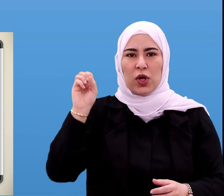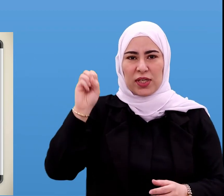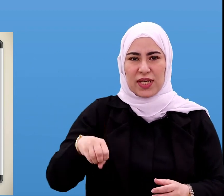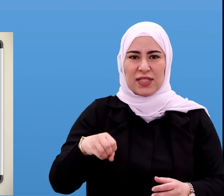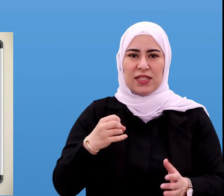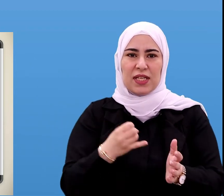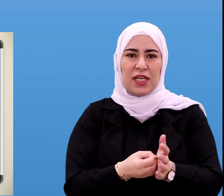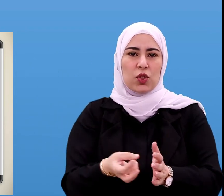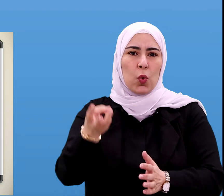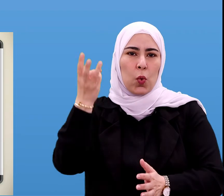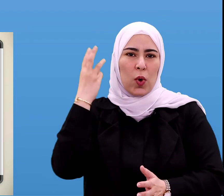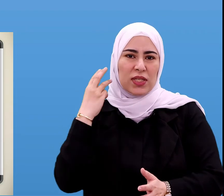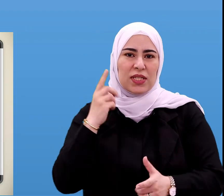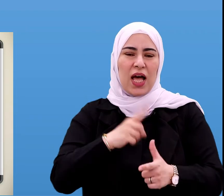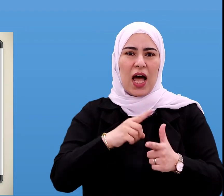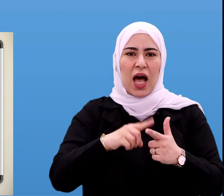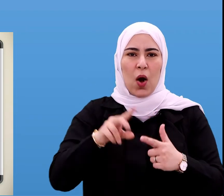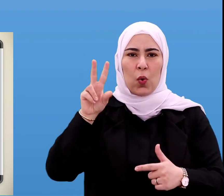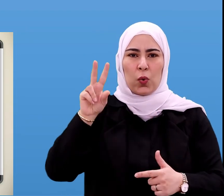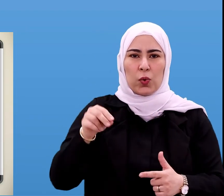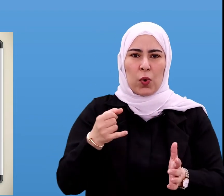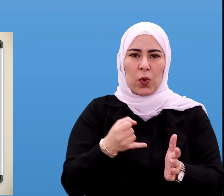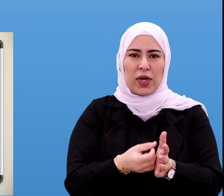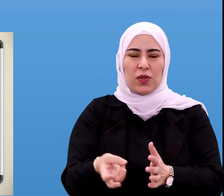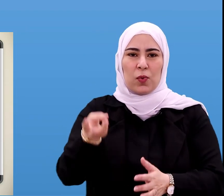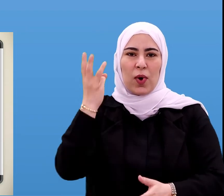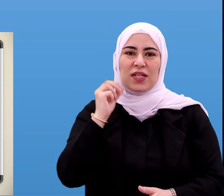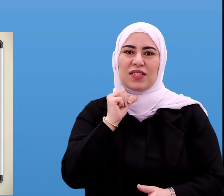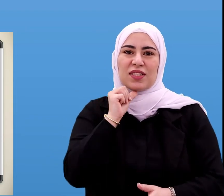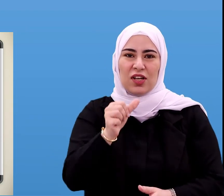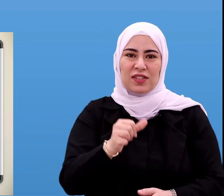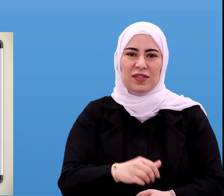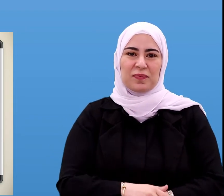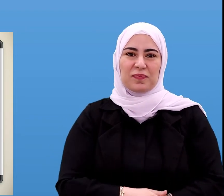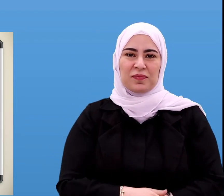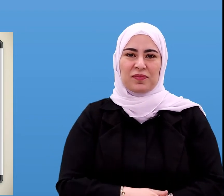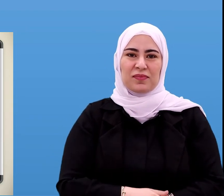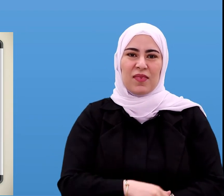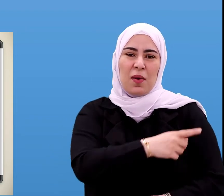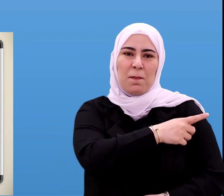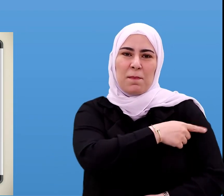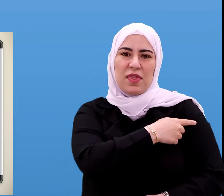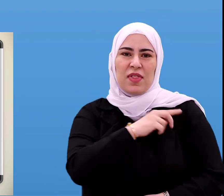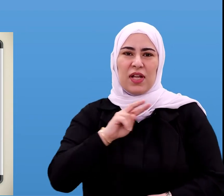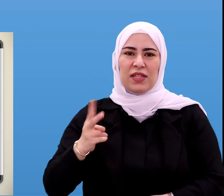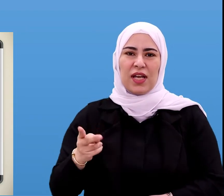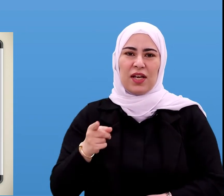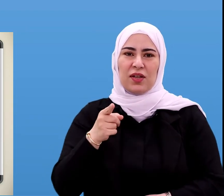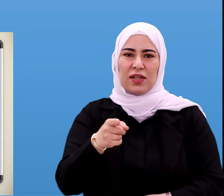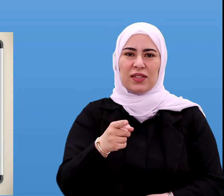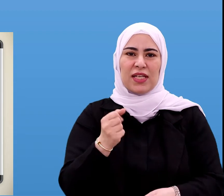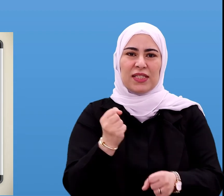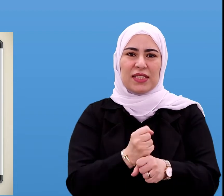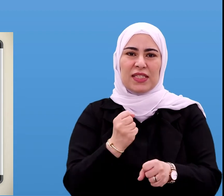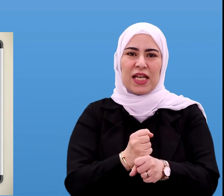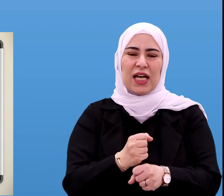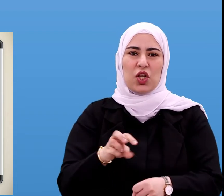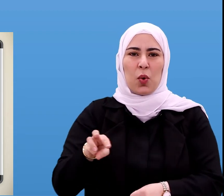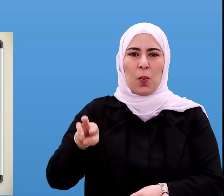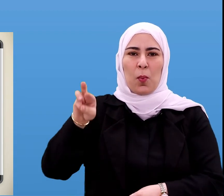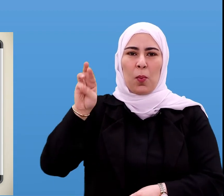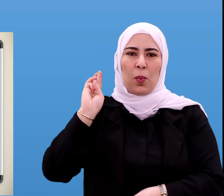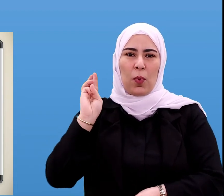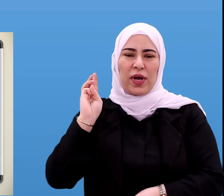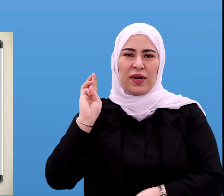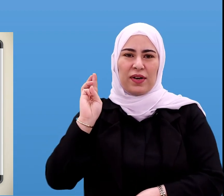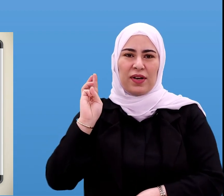it was, or no, it wasn't. Another example is when you use were